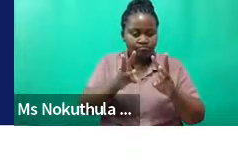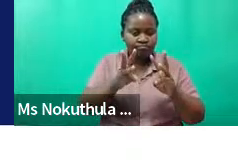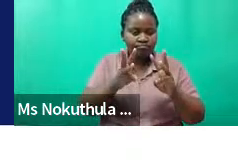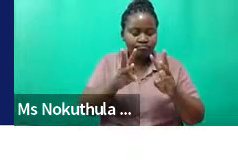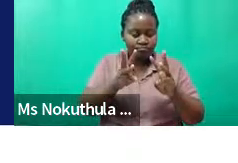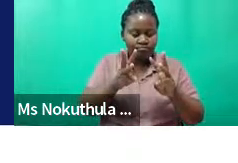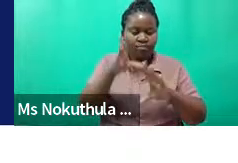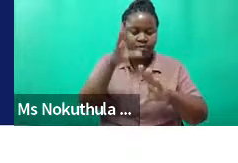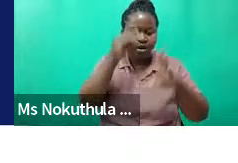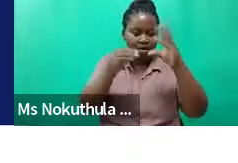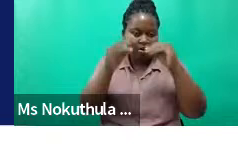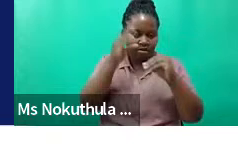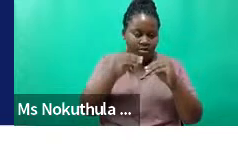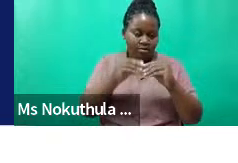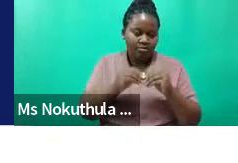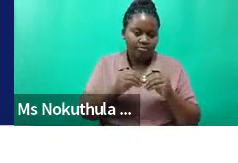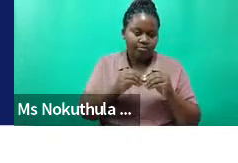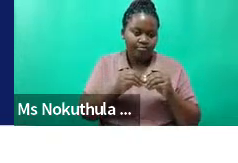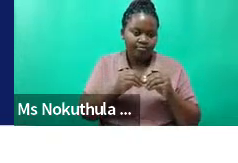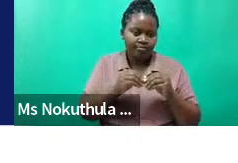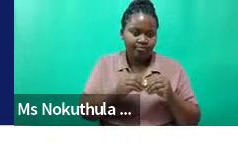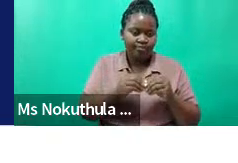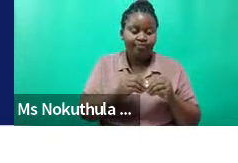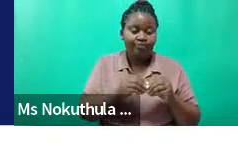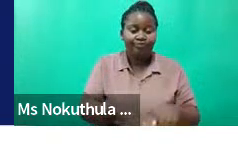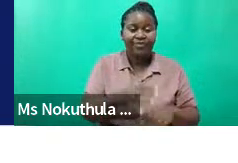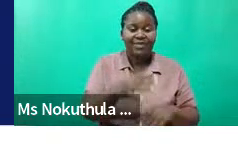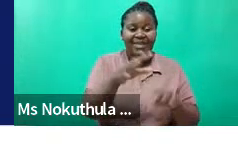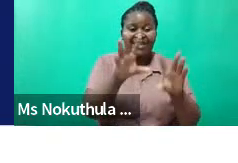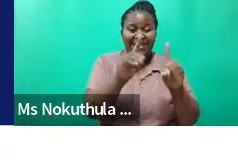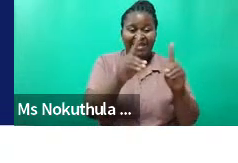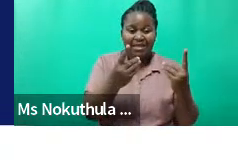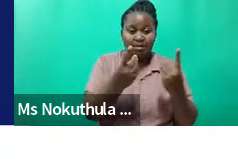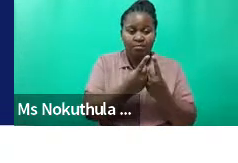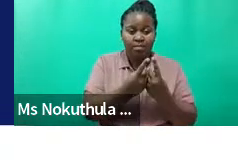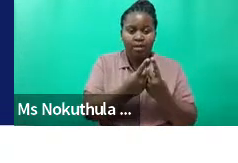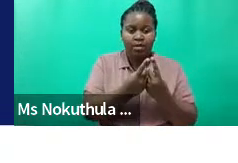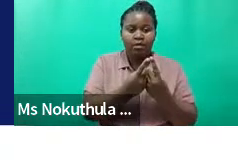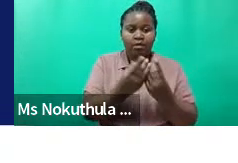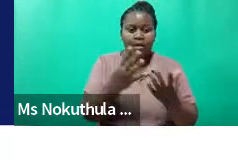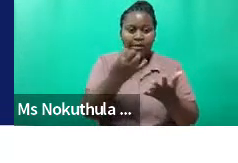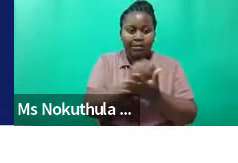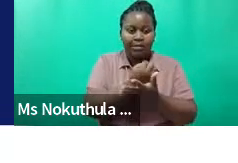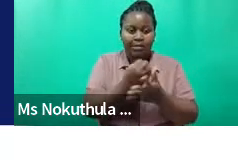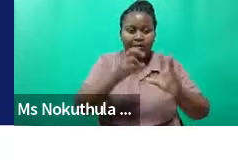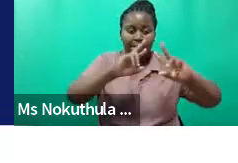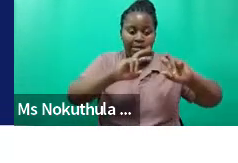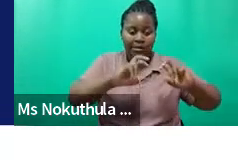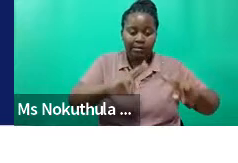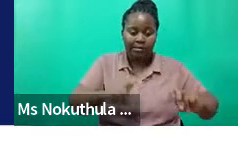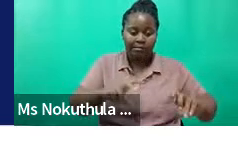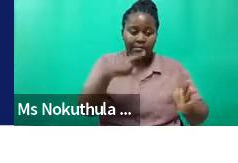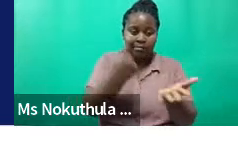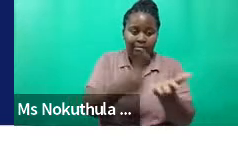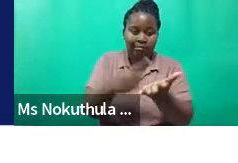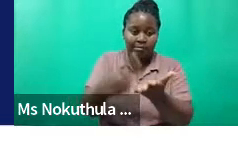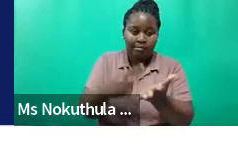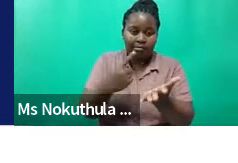learning. And so as a department, we've taken the research, we've already had a discussion around our